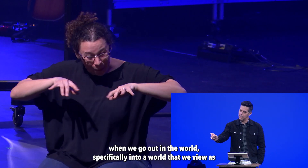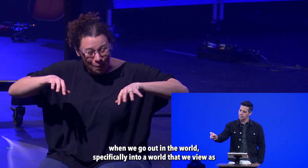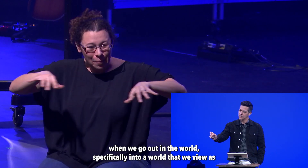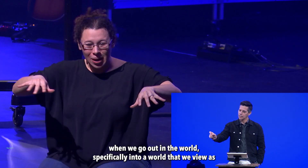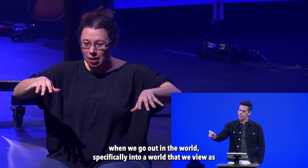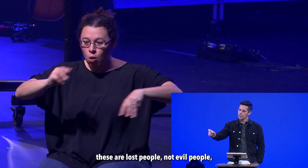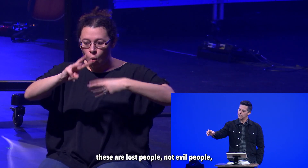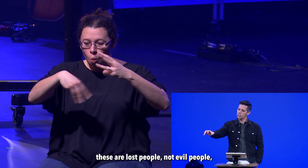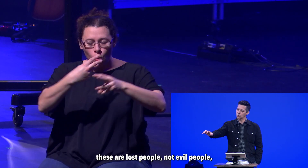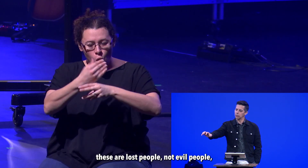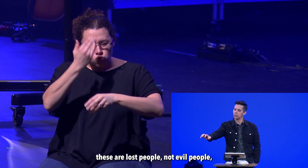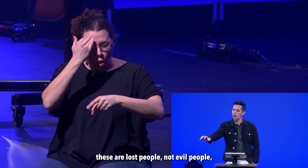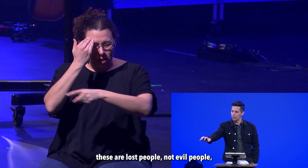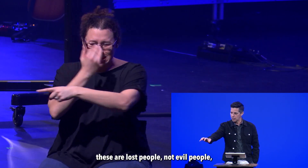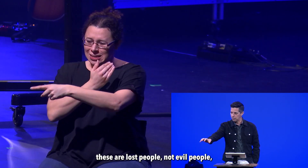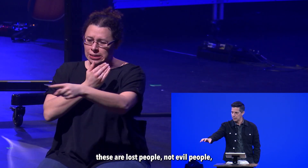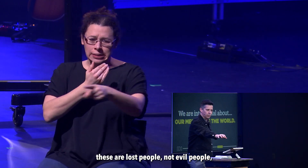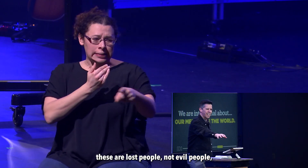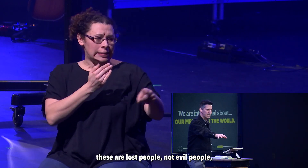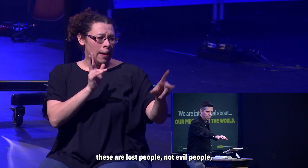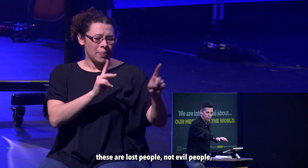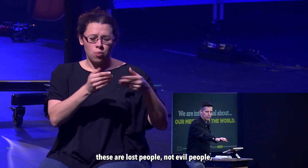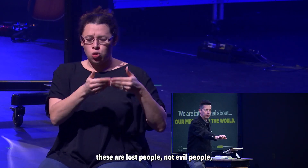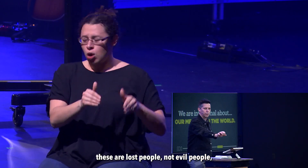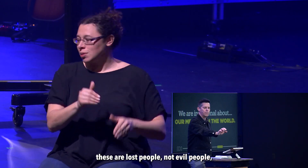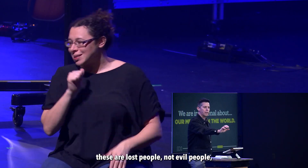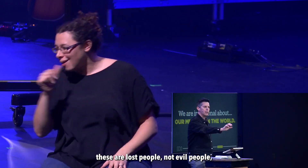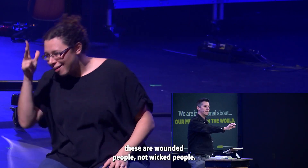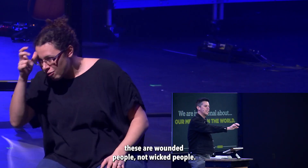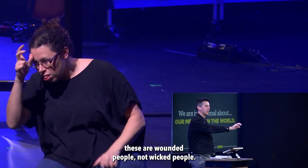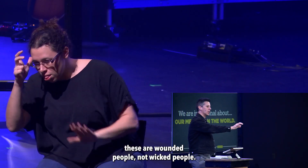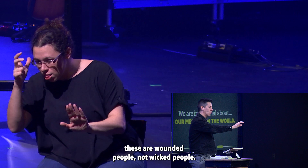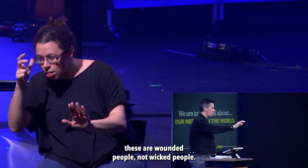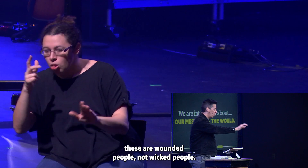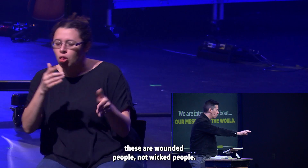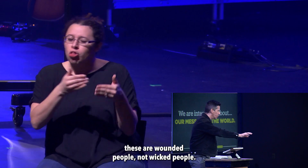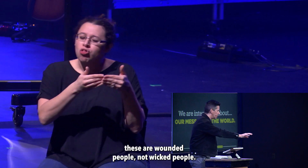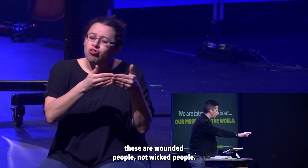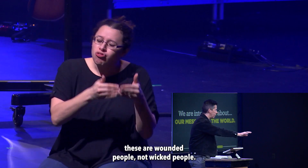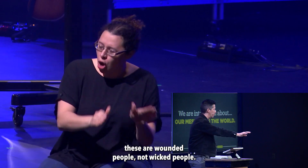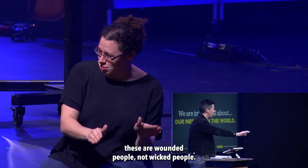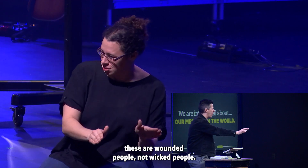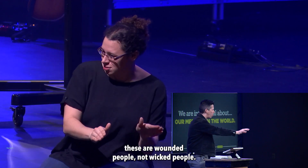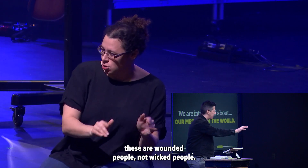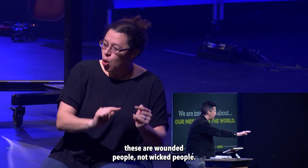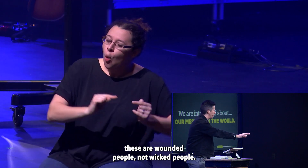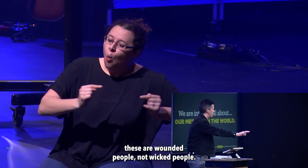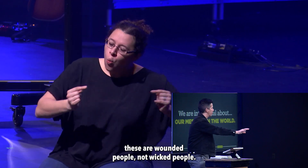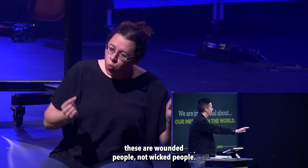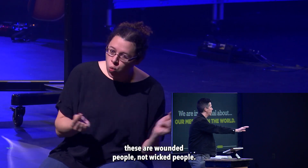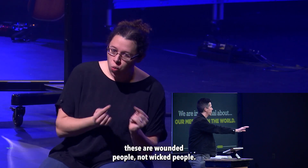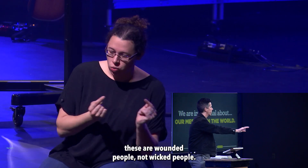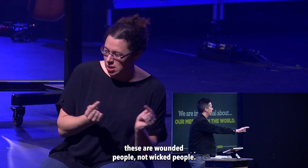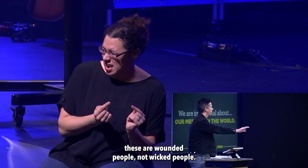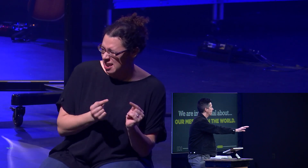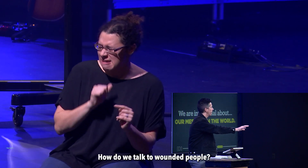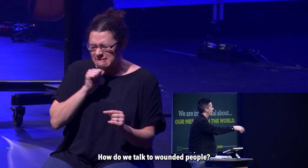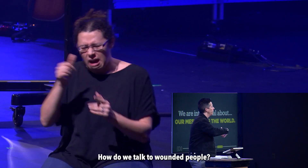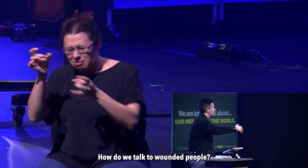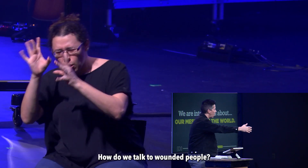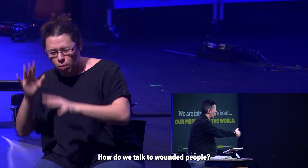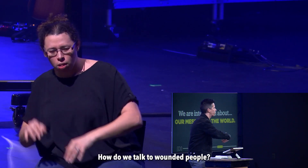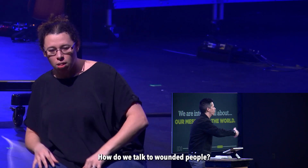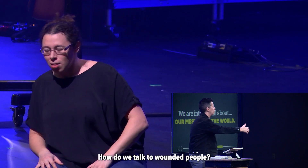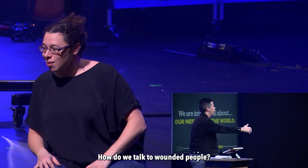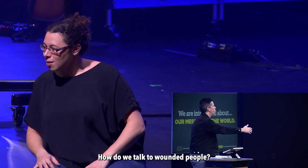view as these are lost people, not evil people. These are wounded people, not wicked people. How